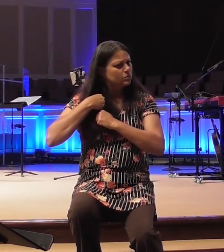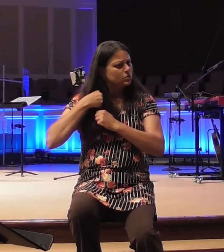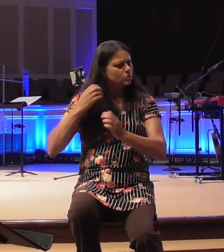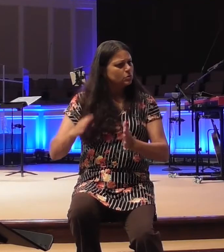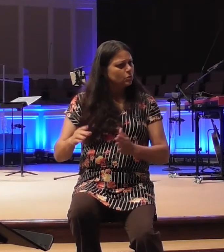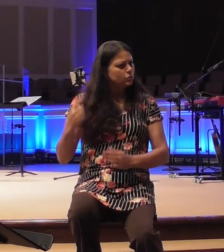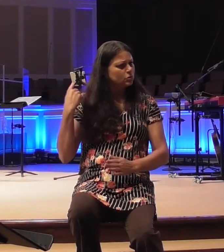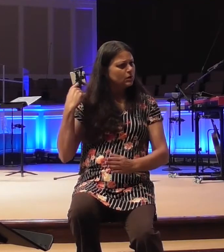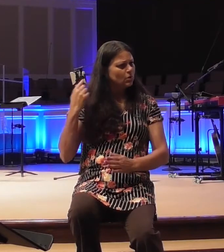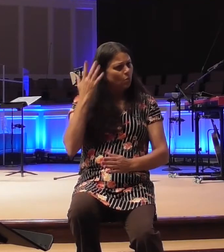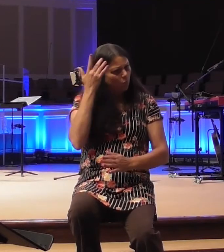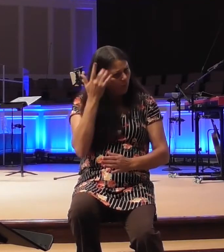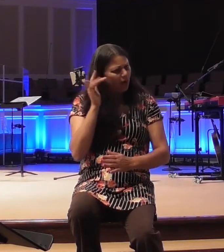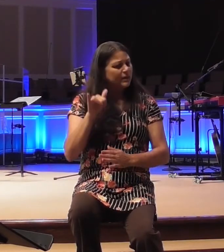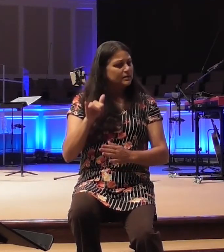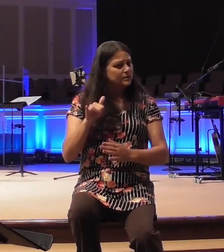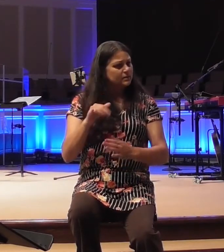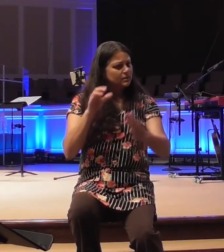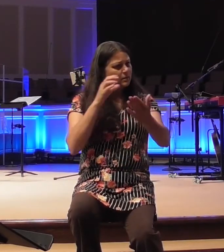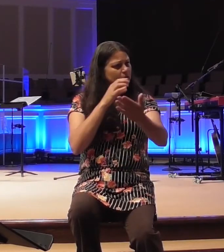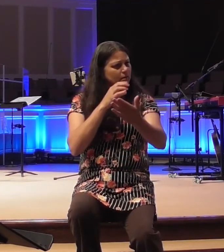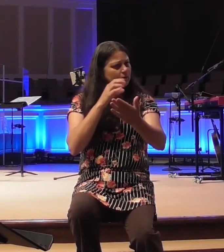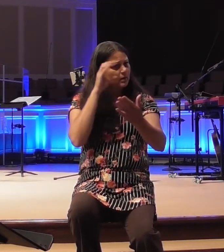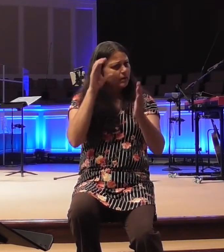so powerful?